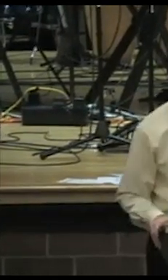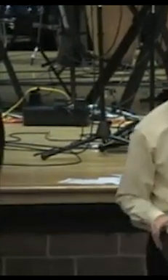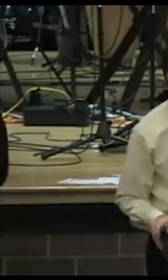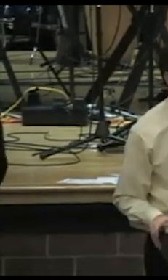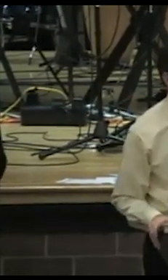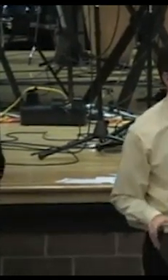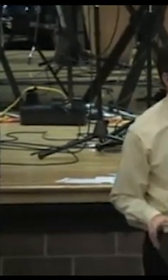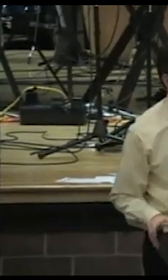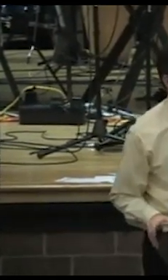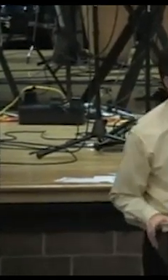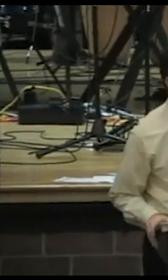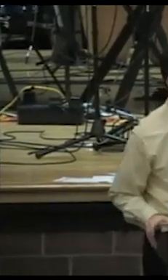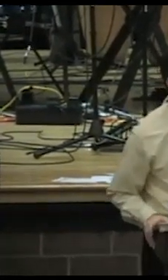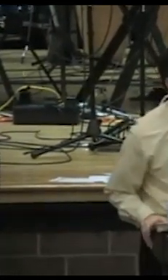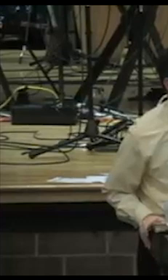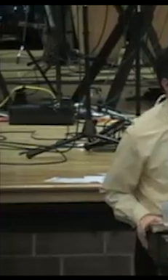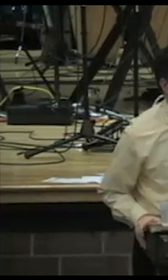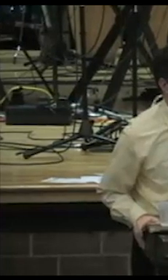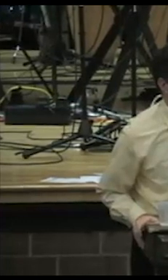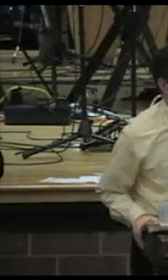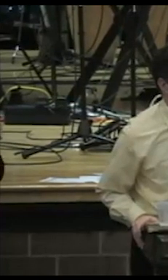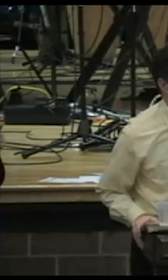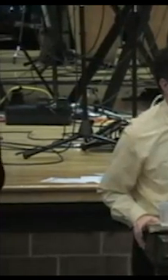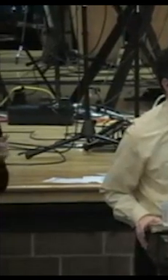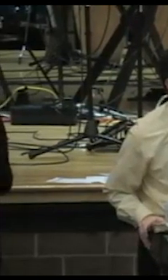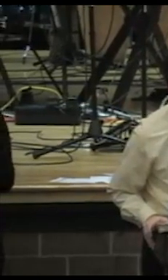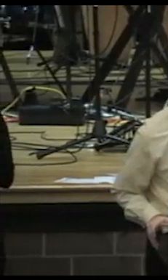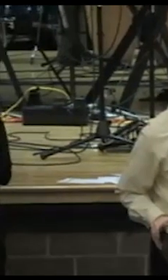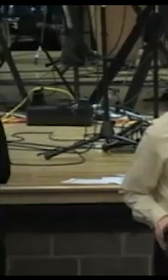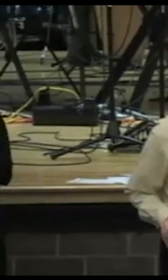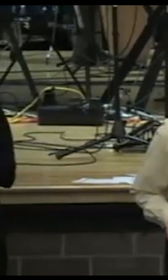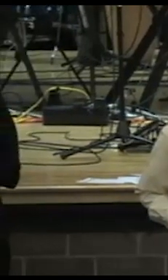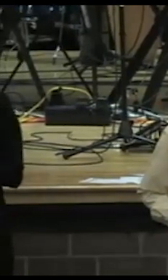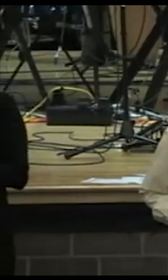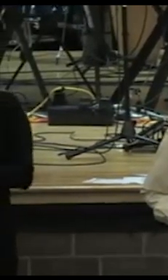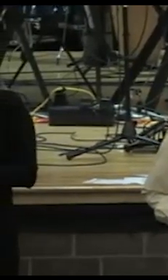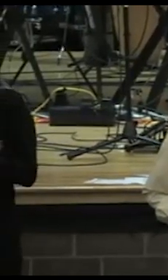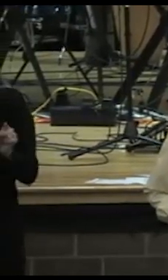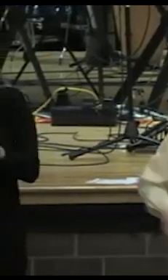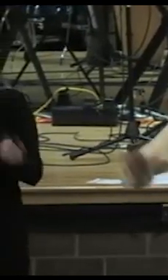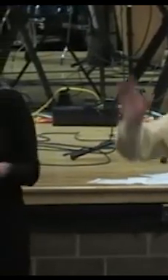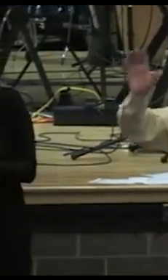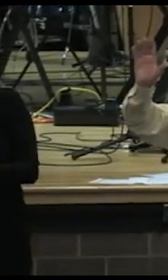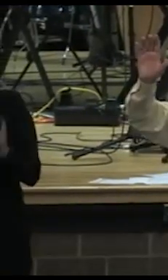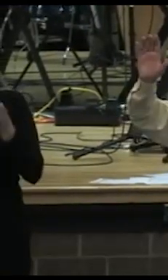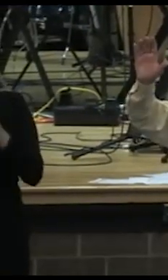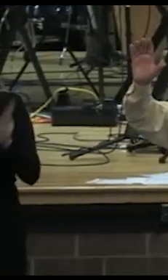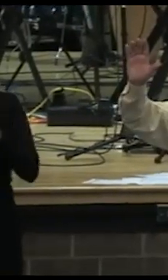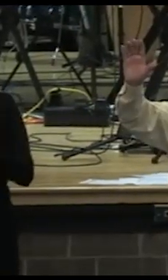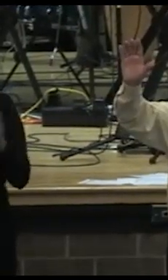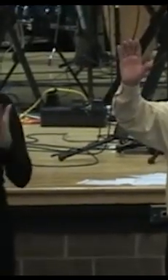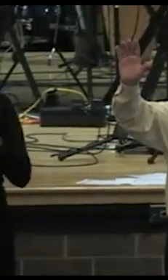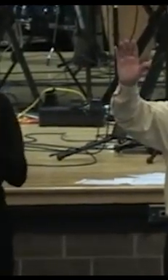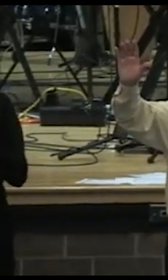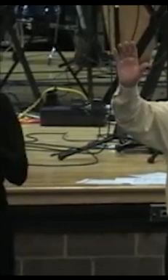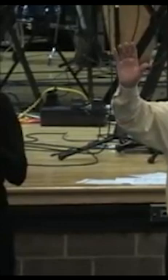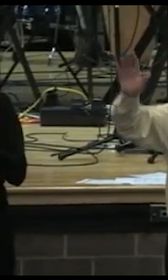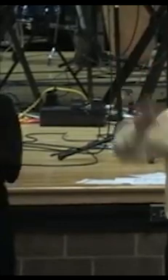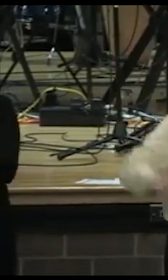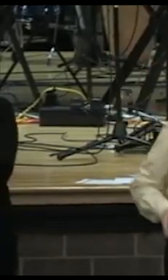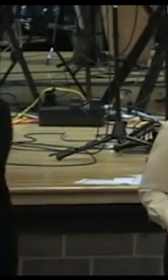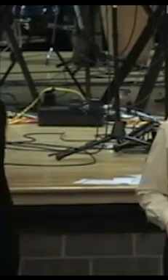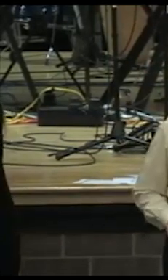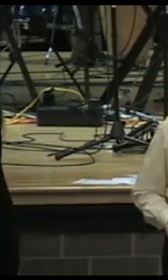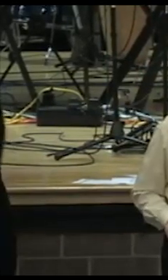cute church where you know, people think it's cute to be here. How many people know? A lot of churches are just nice to be part